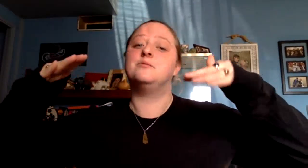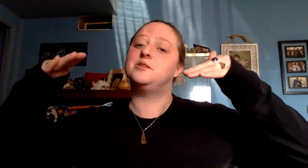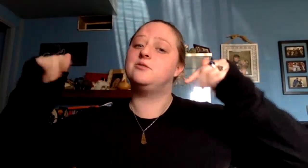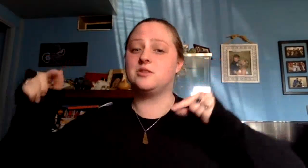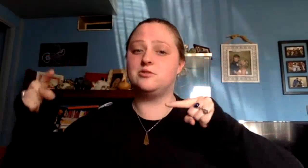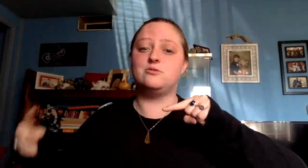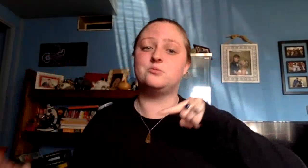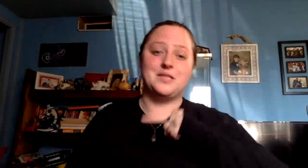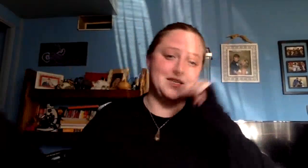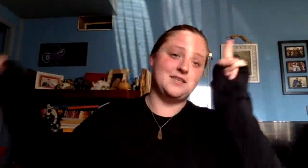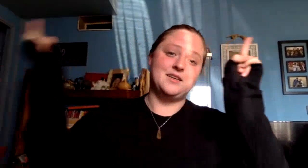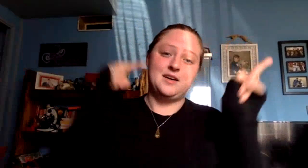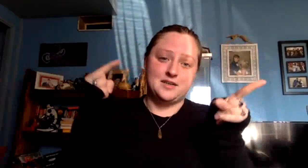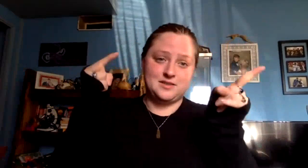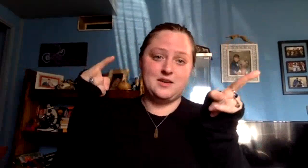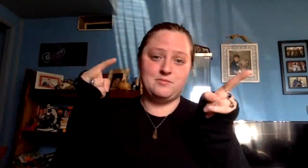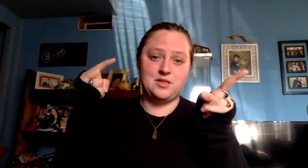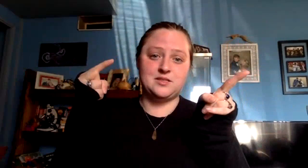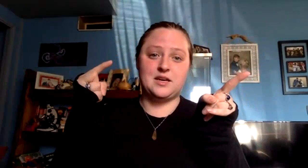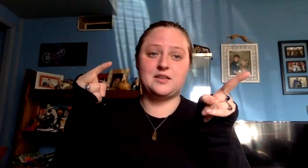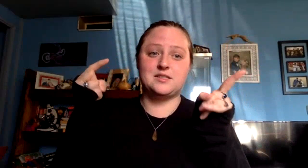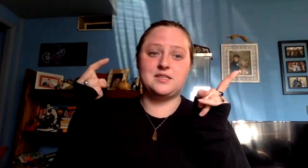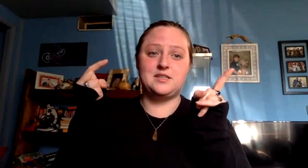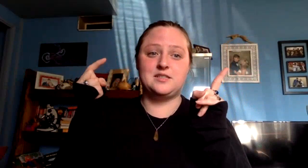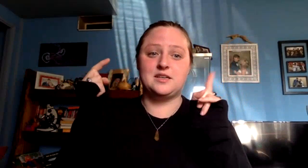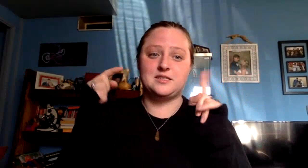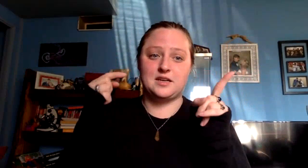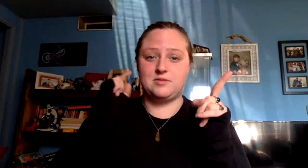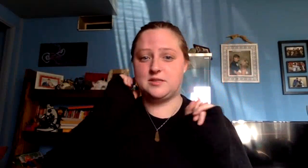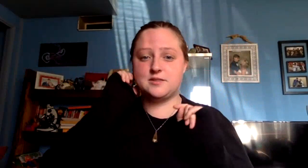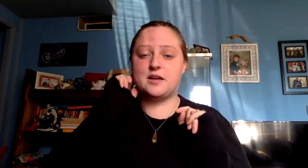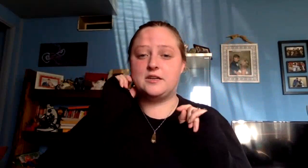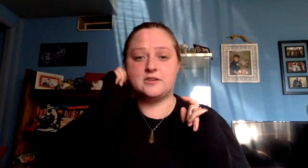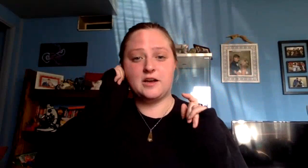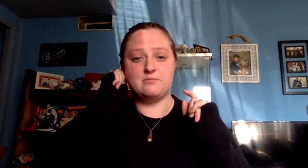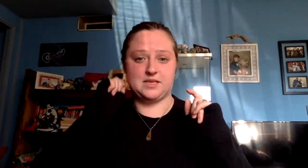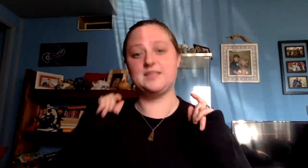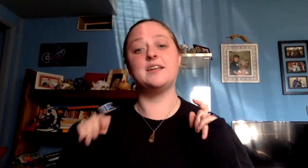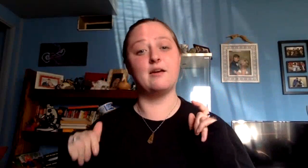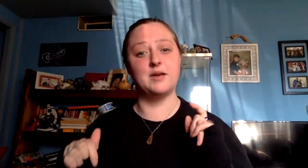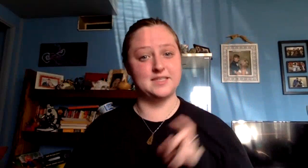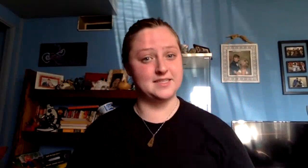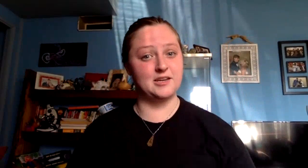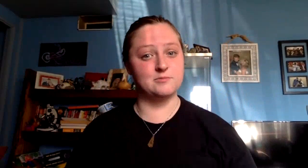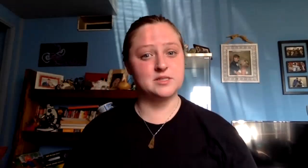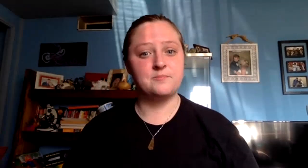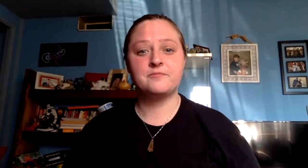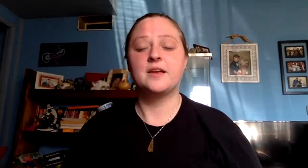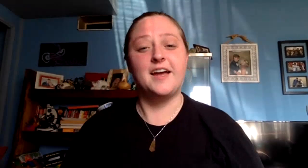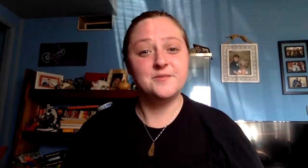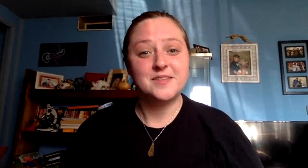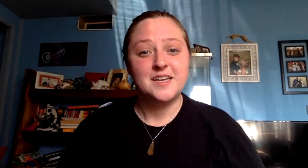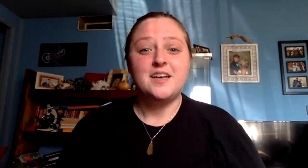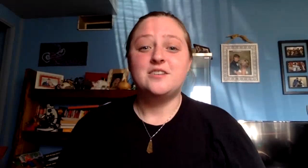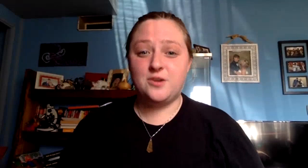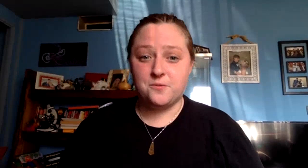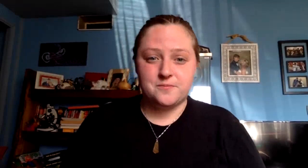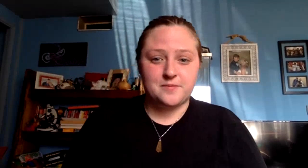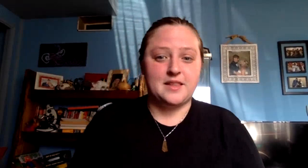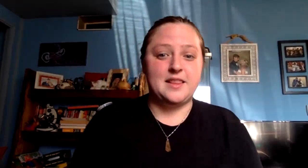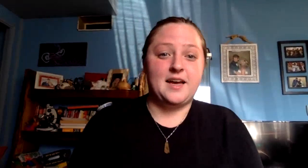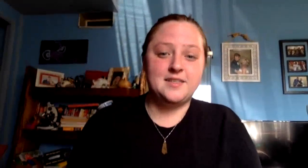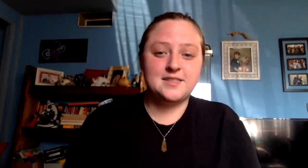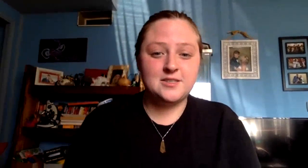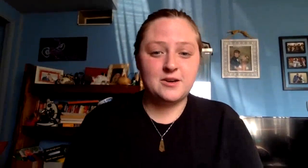need, so that way you can do the assignment that is in assignments in MS Teams. Okay,